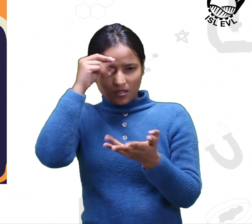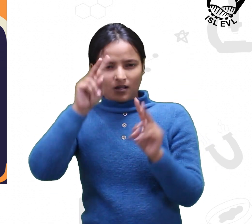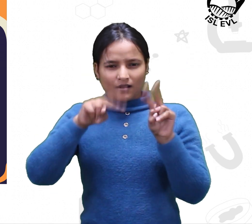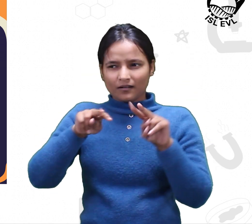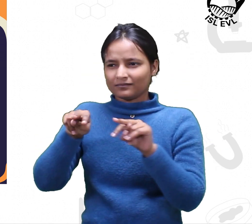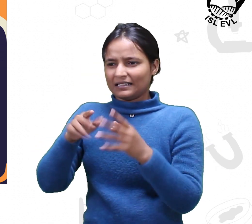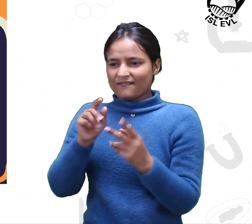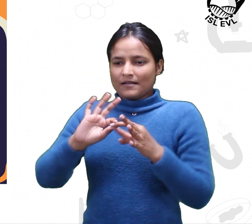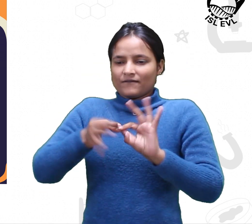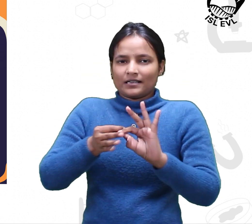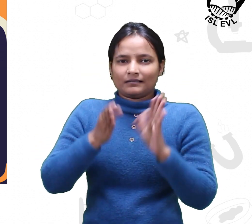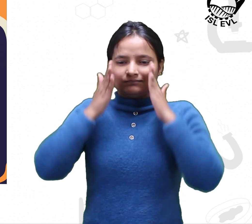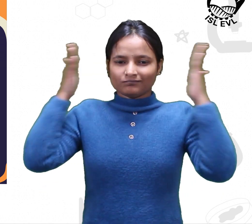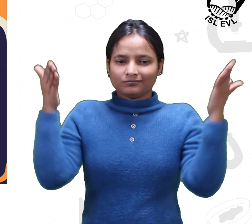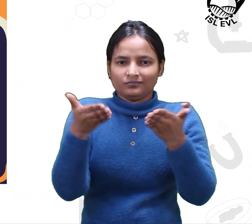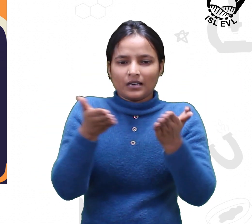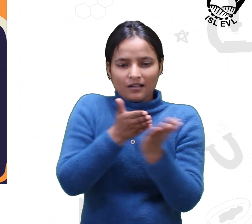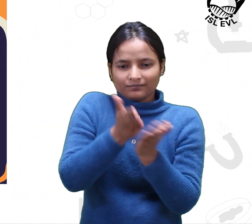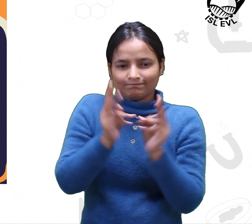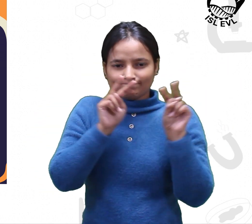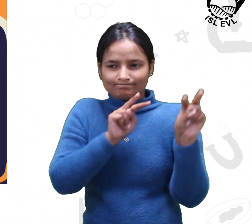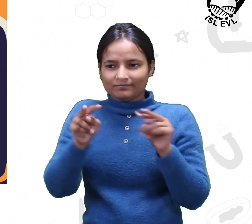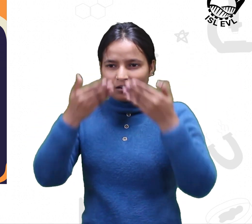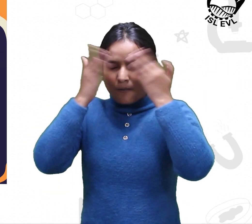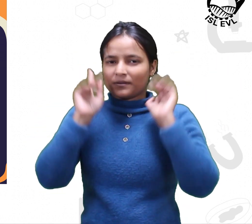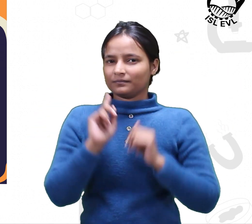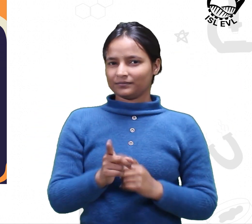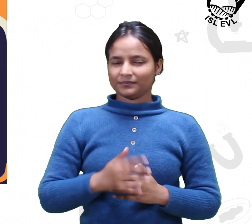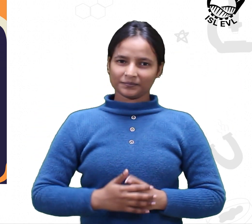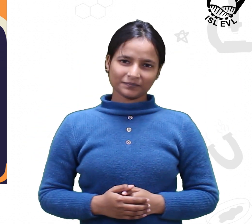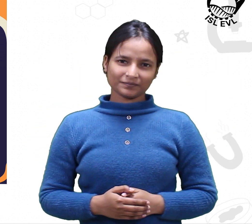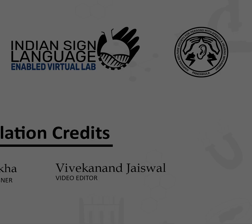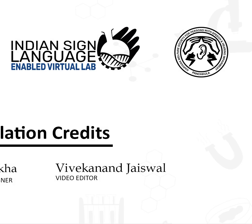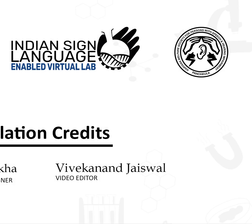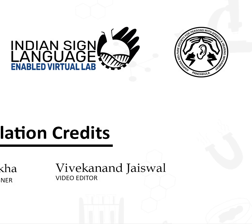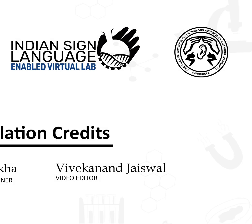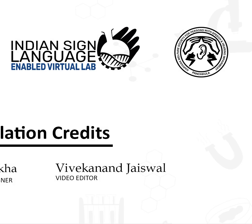an alternative at least to what everybody else is saying you should or shouldn't do.